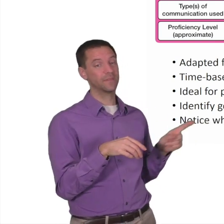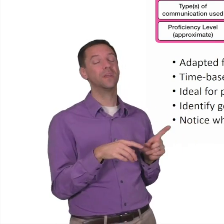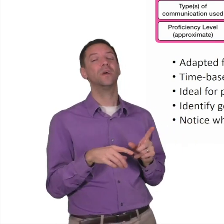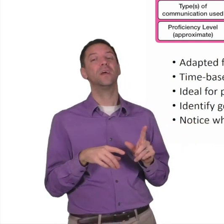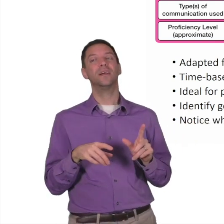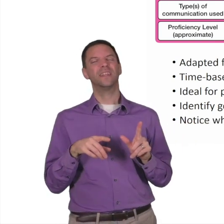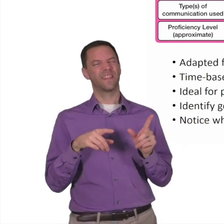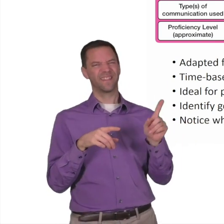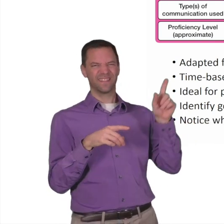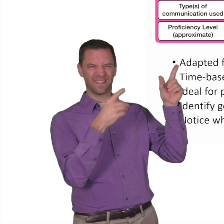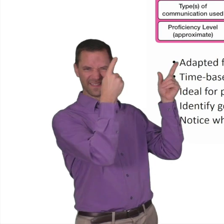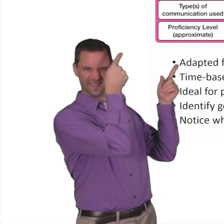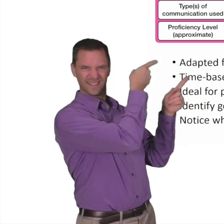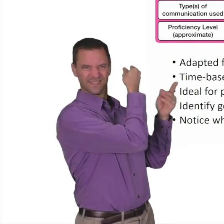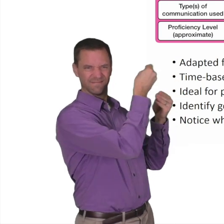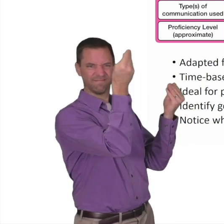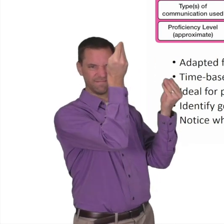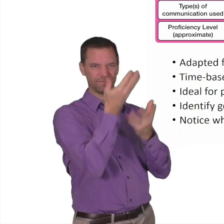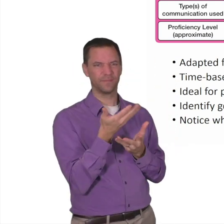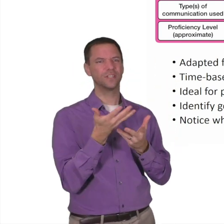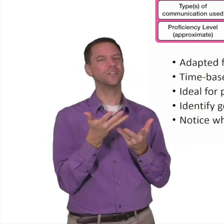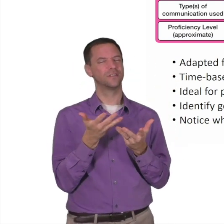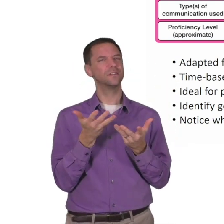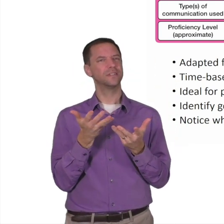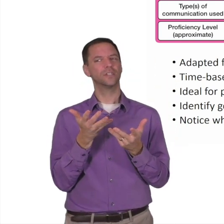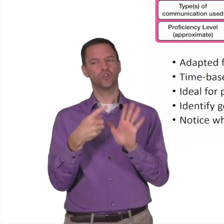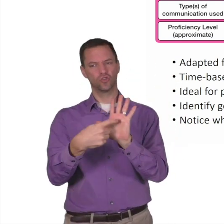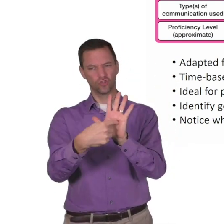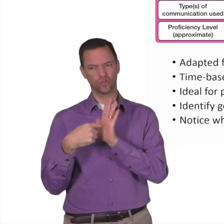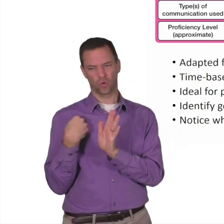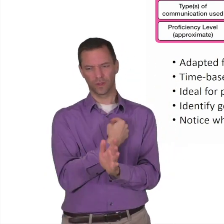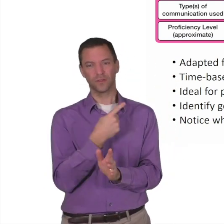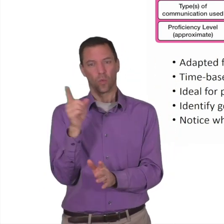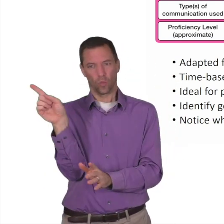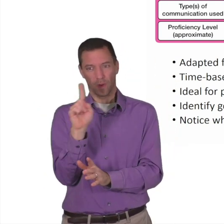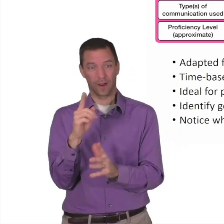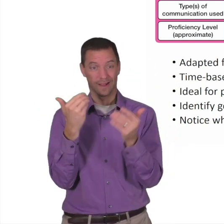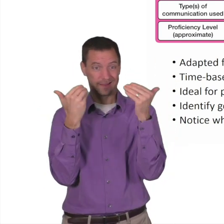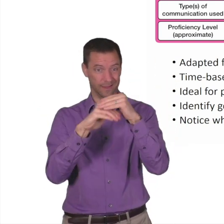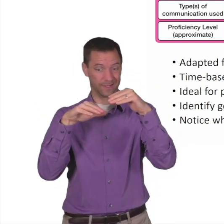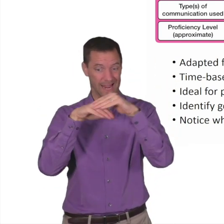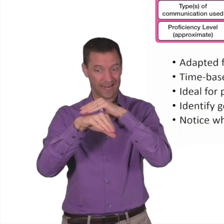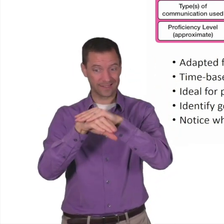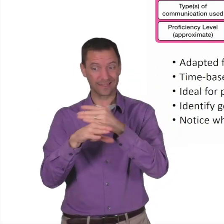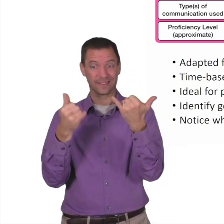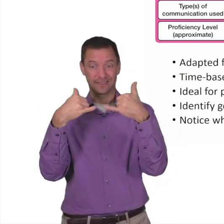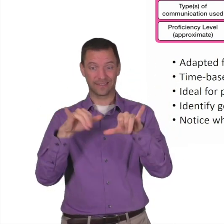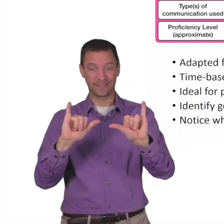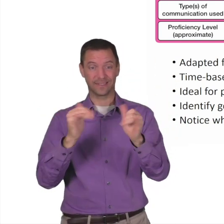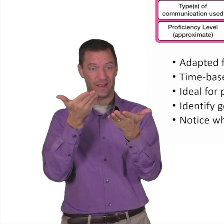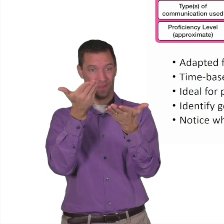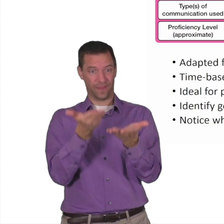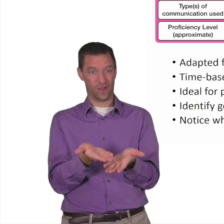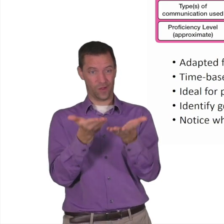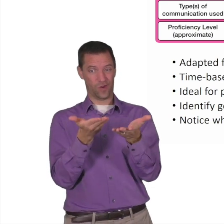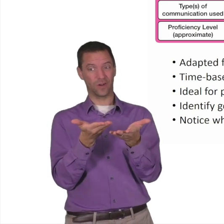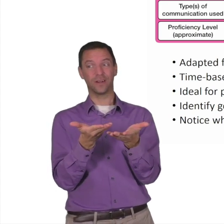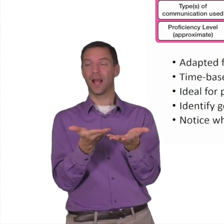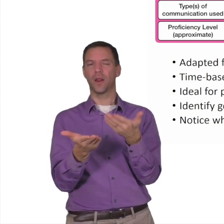The other important part of this information is that it can show us where limited access is still